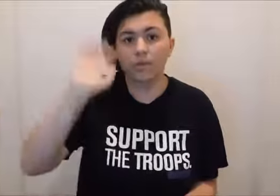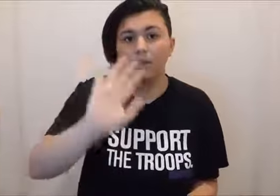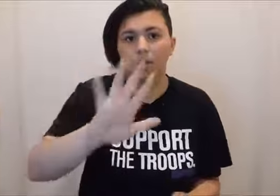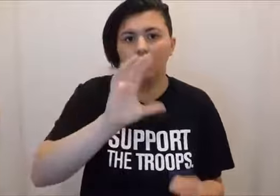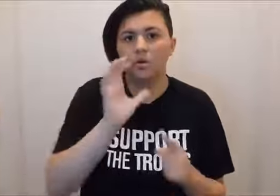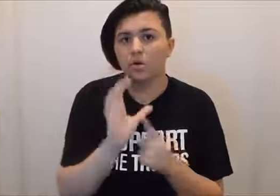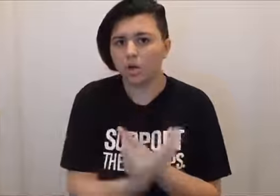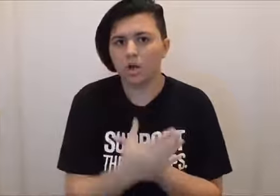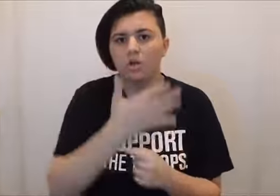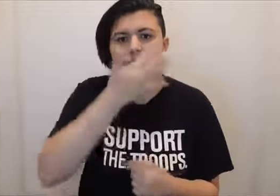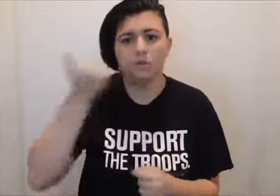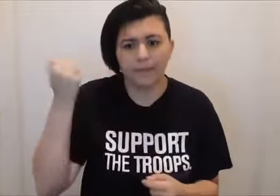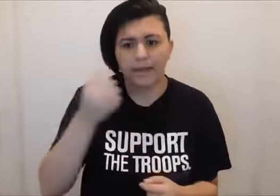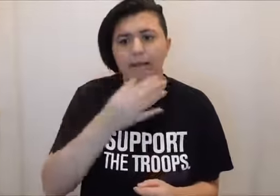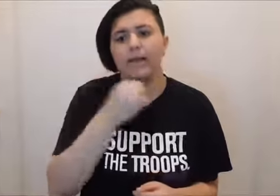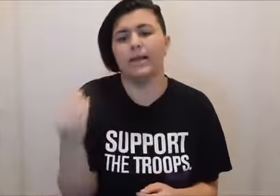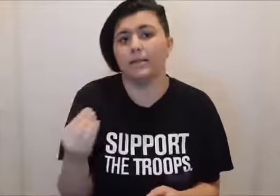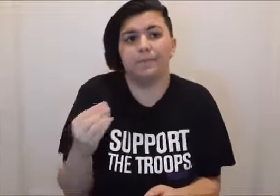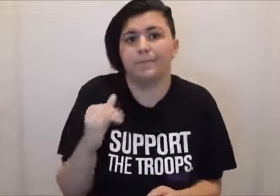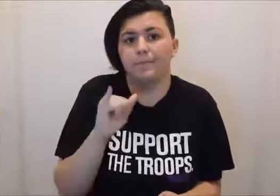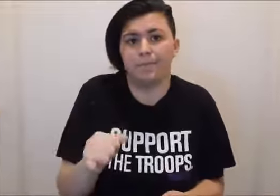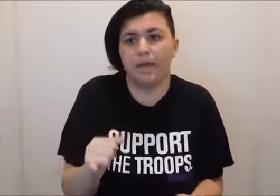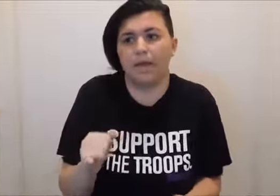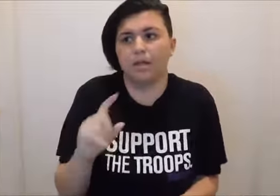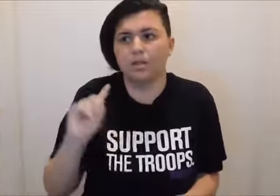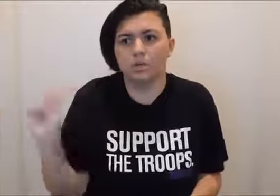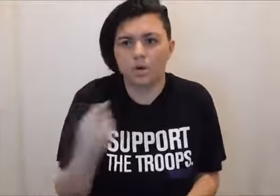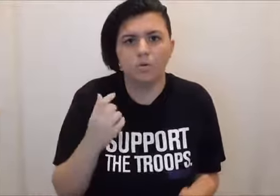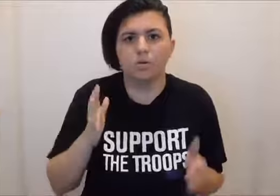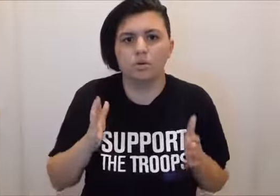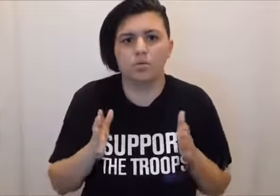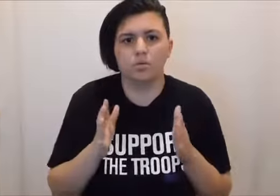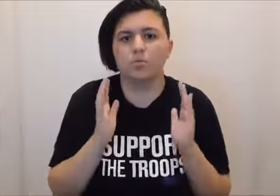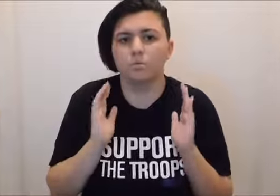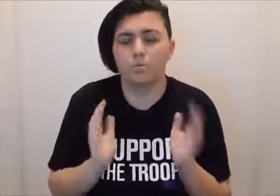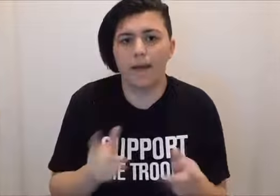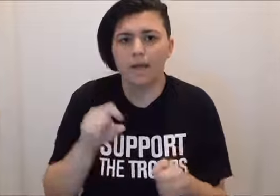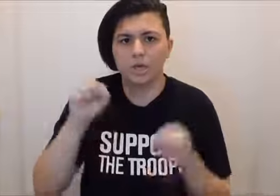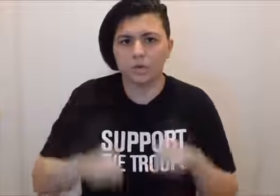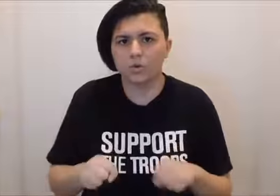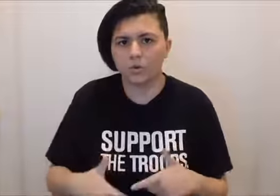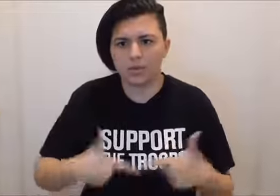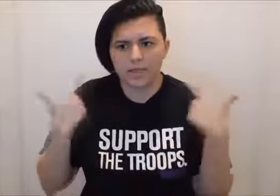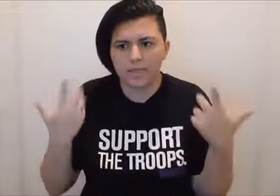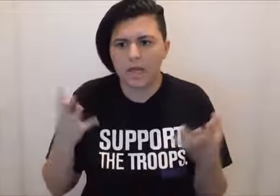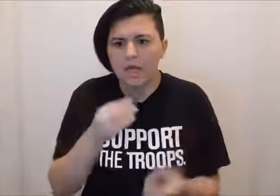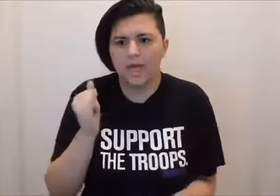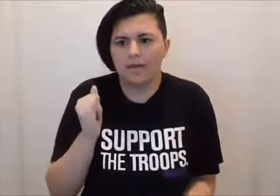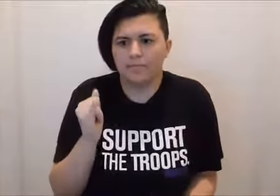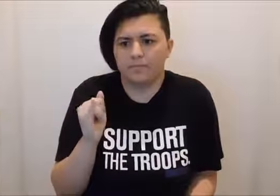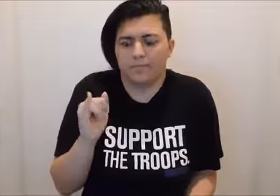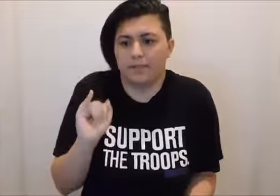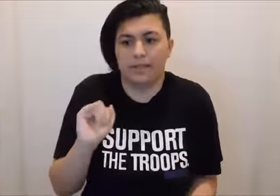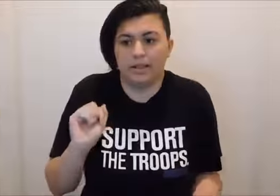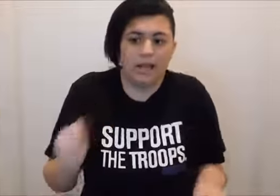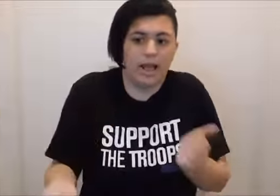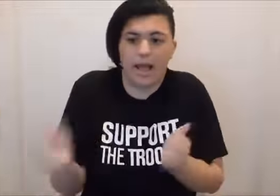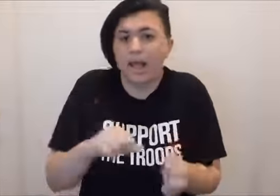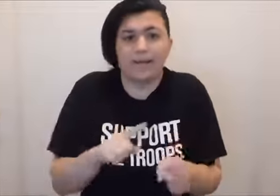what that means is that you're essentially viewing your own culture as the best, and it's the best way to go through life, and any other